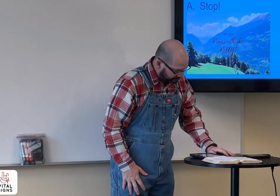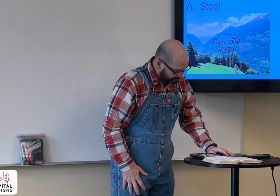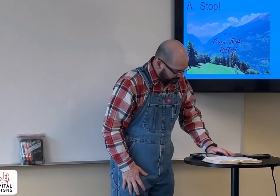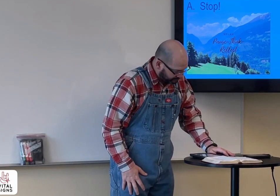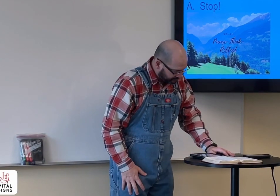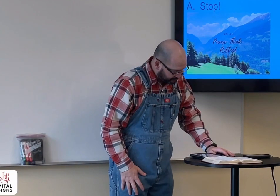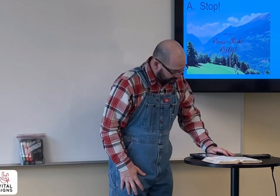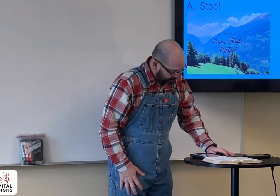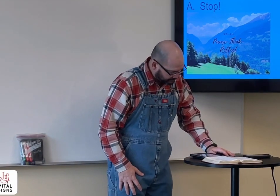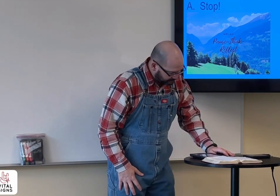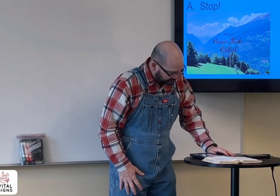The next verse says,